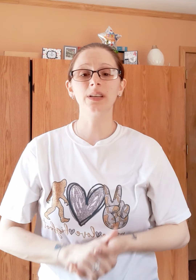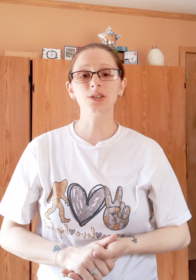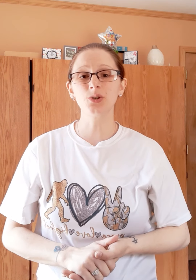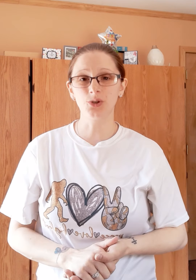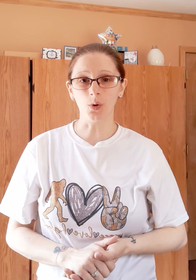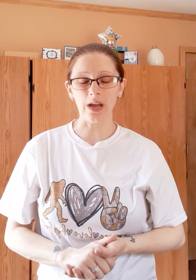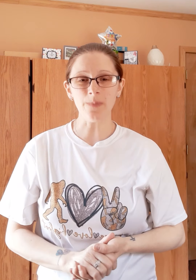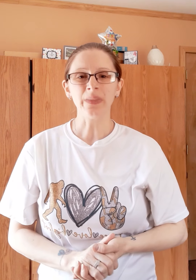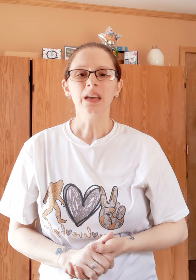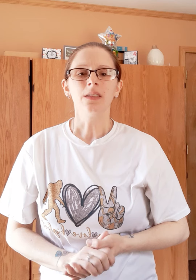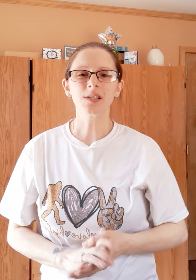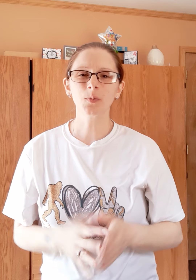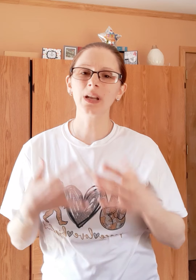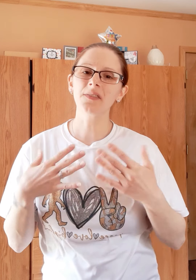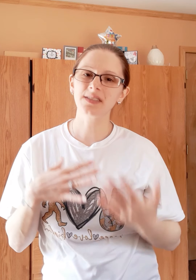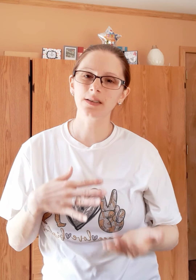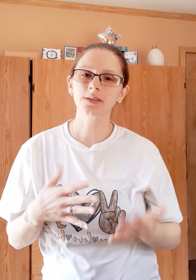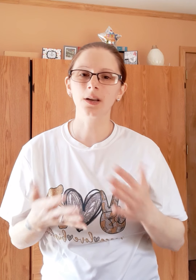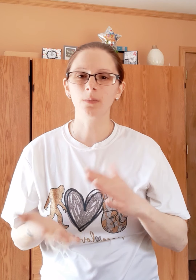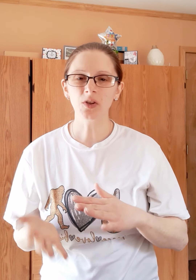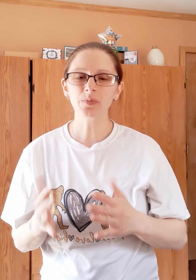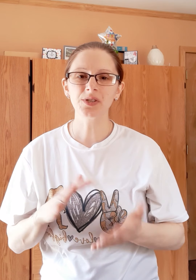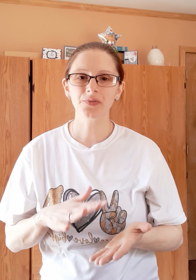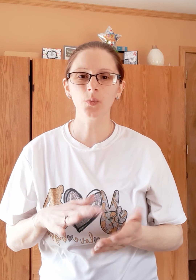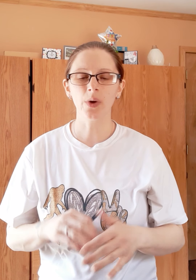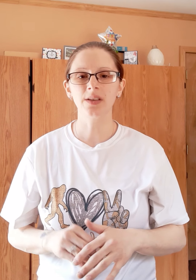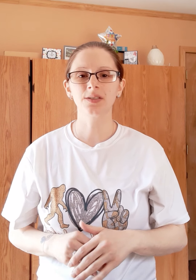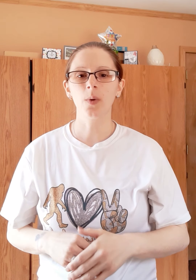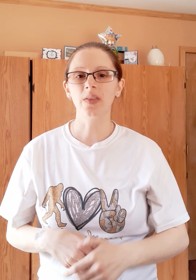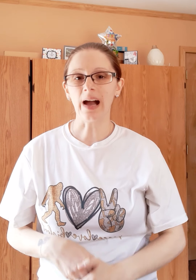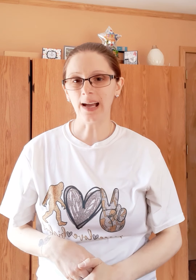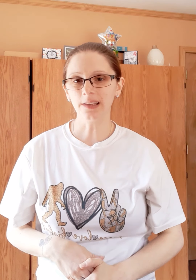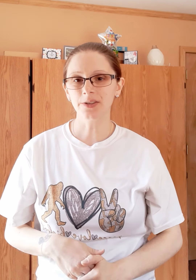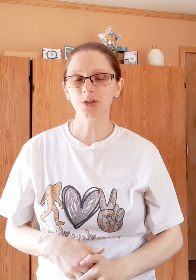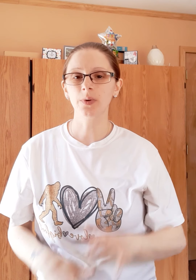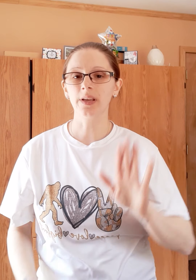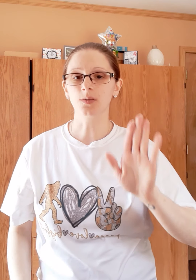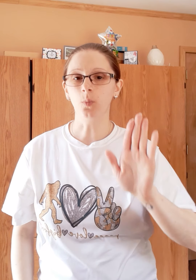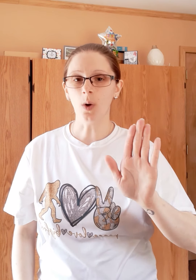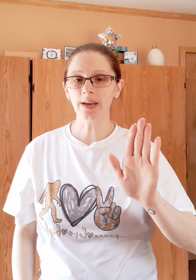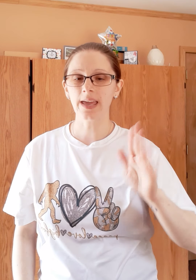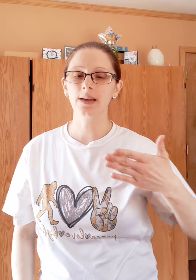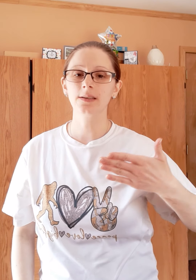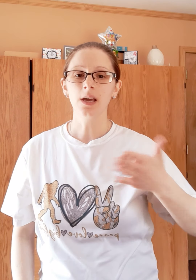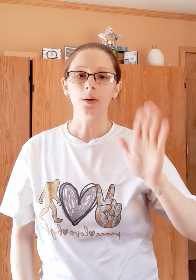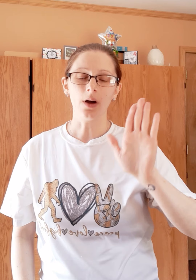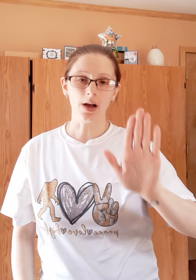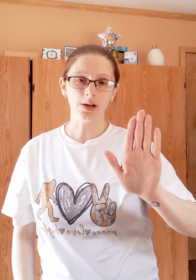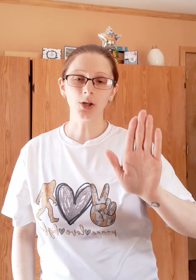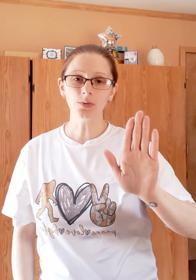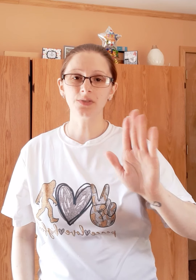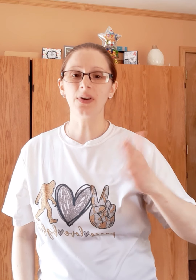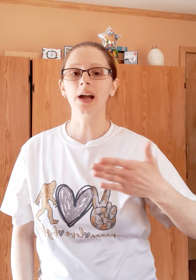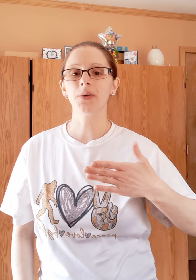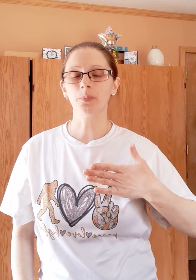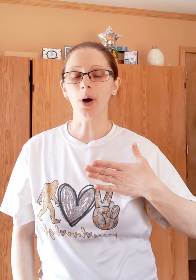is joy. This one I've seen done multiple different ways. The way that I like to do it is one hand, closed 5, palm